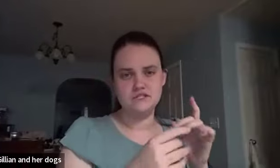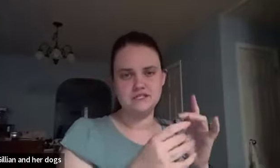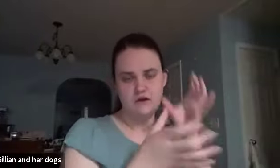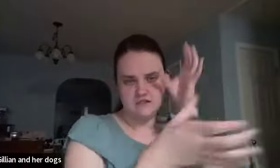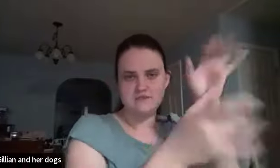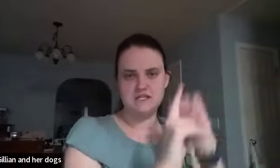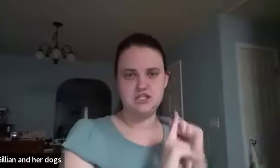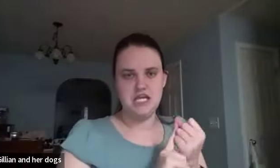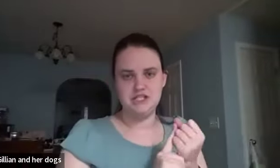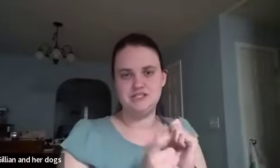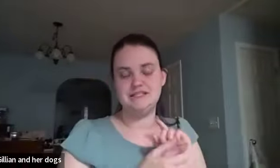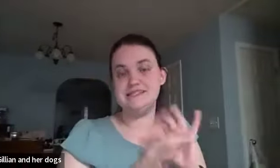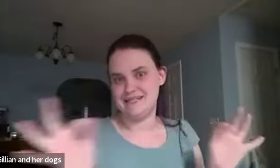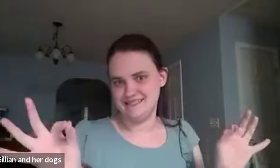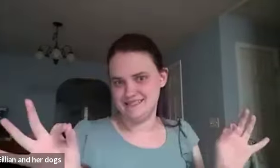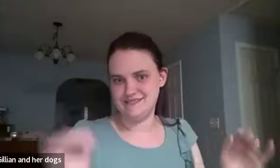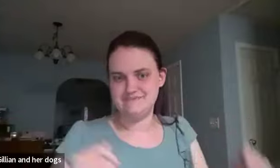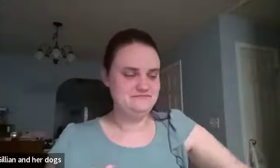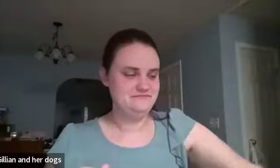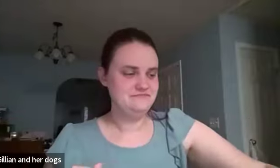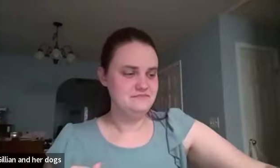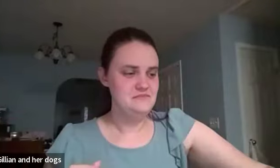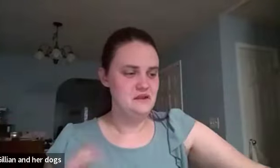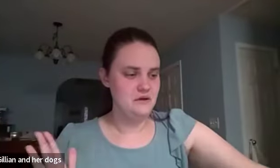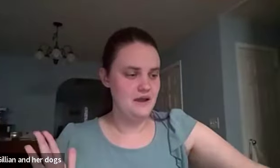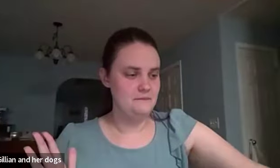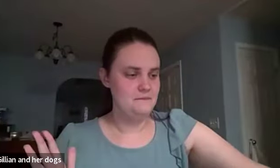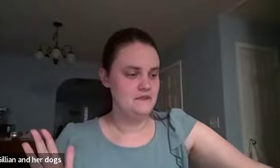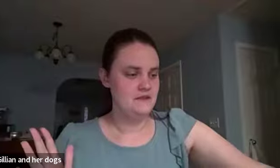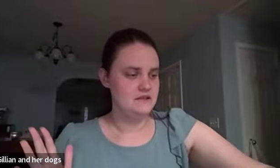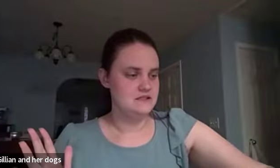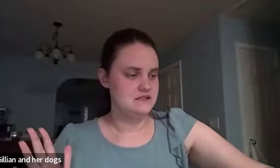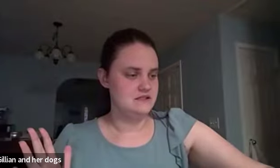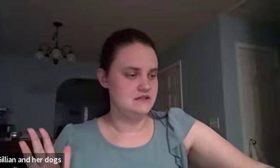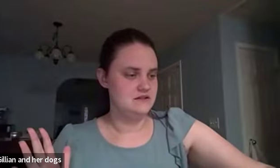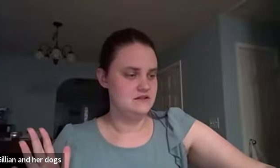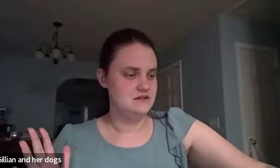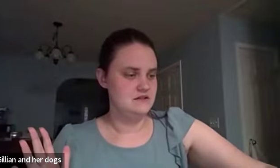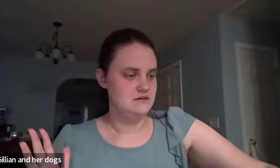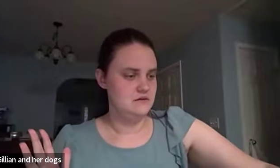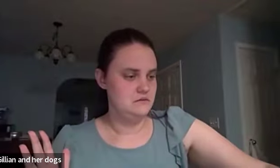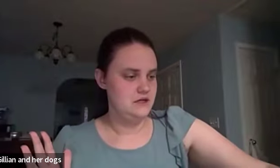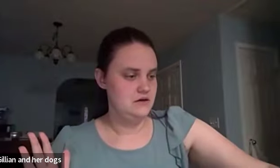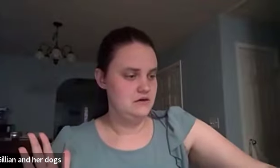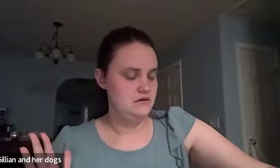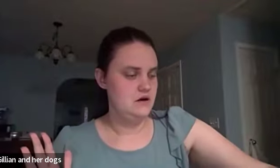those concepts can change the sentences. Okay, let's see. All